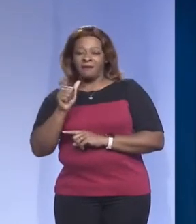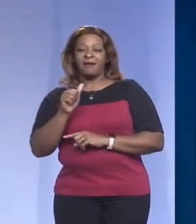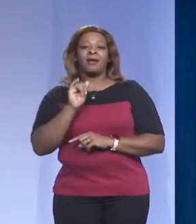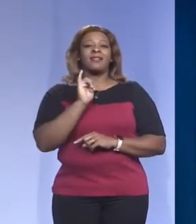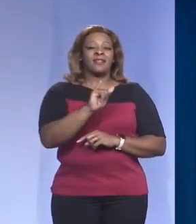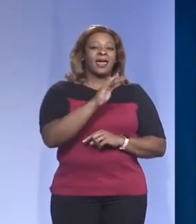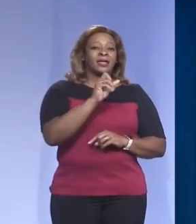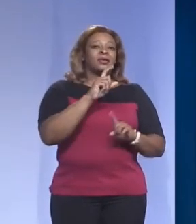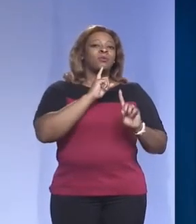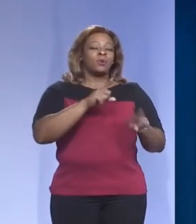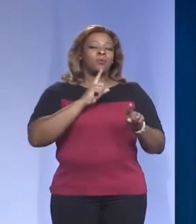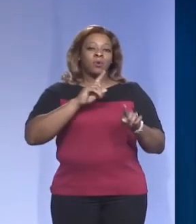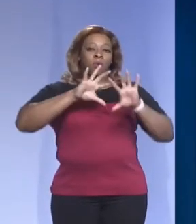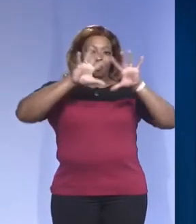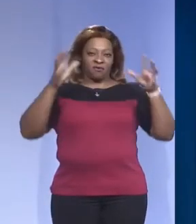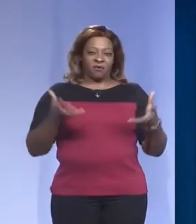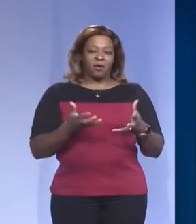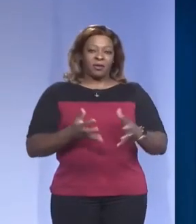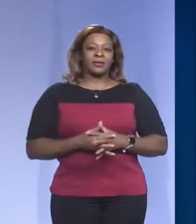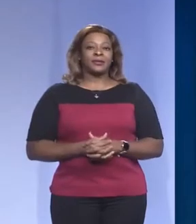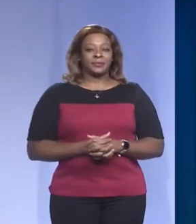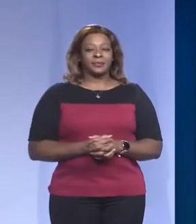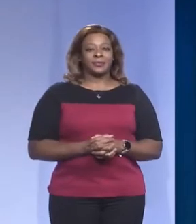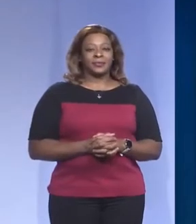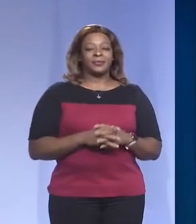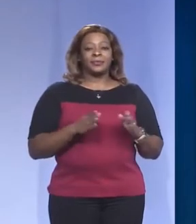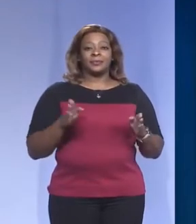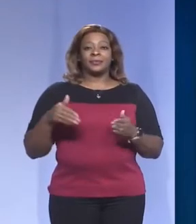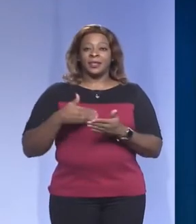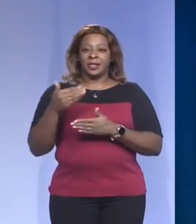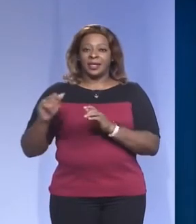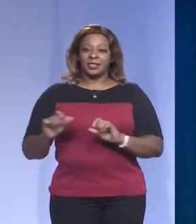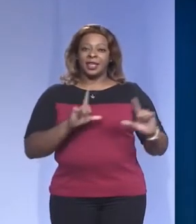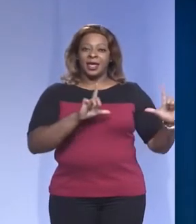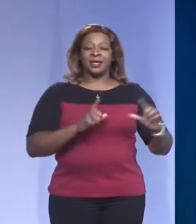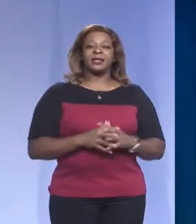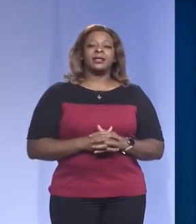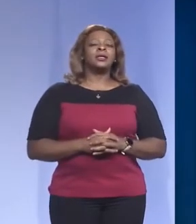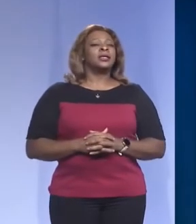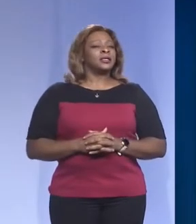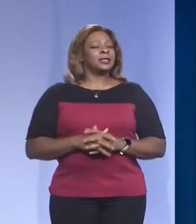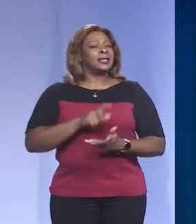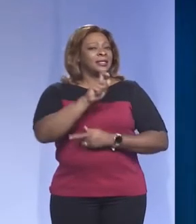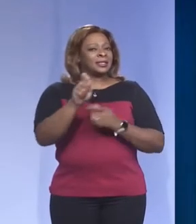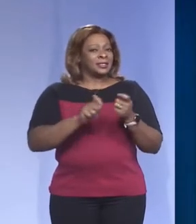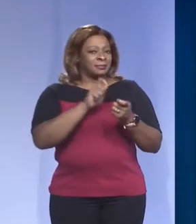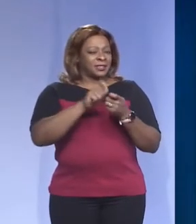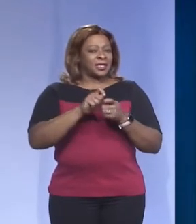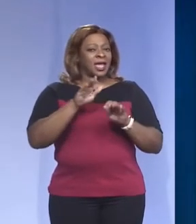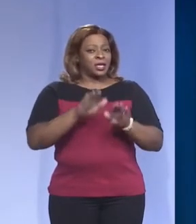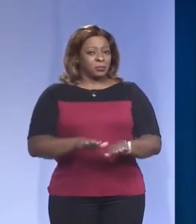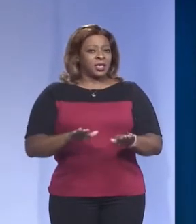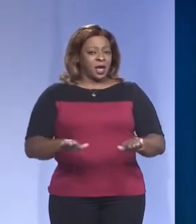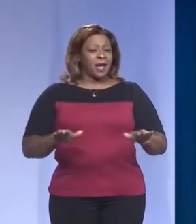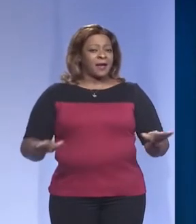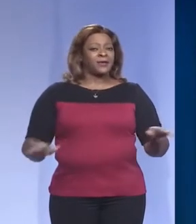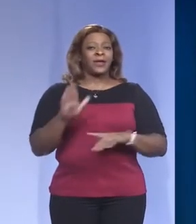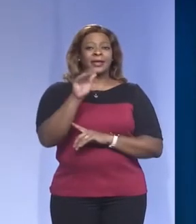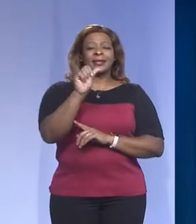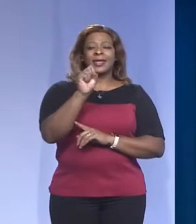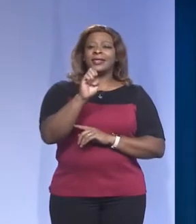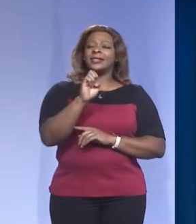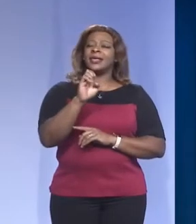cases reported overall. And the next slide, please. When we look specifically at our pediatric cases, we're at